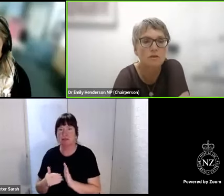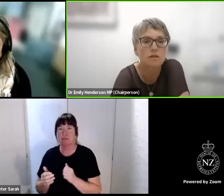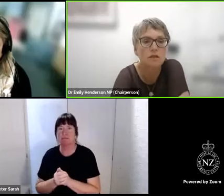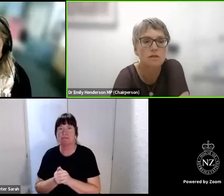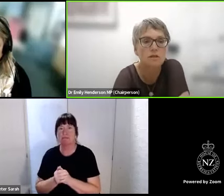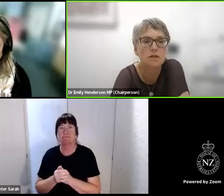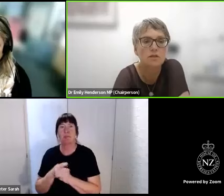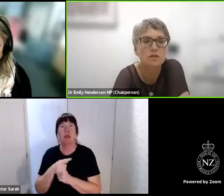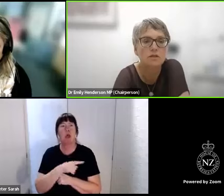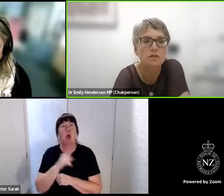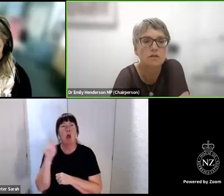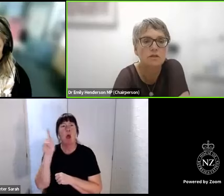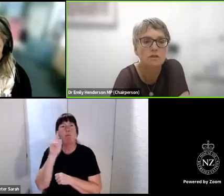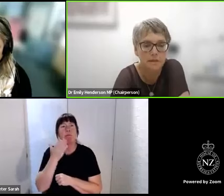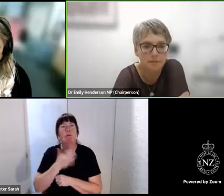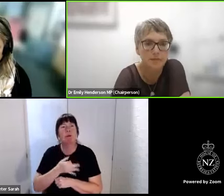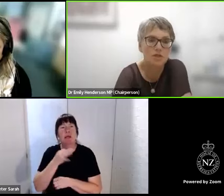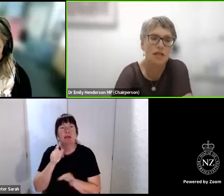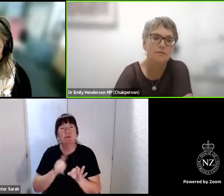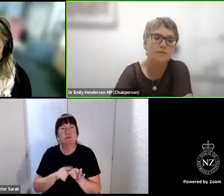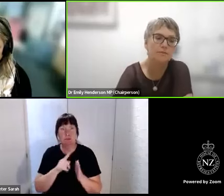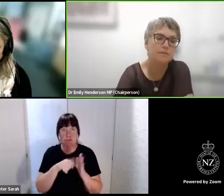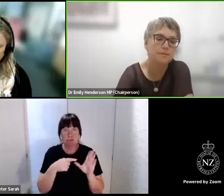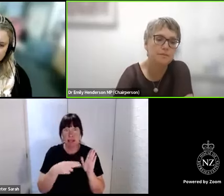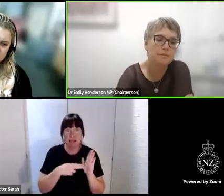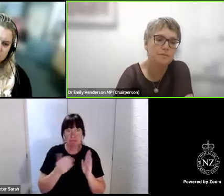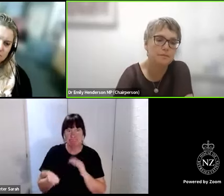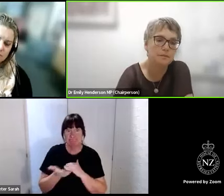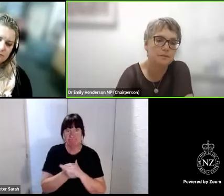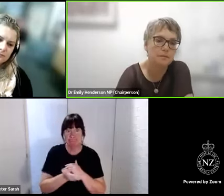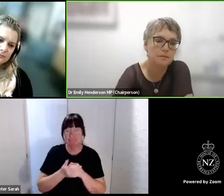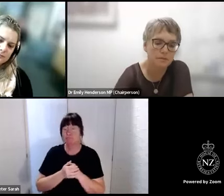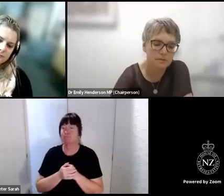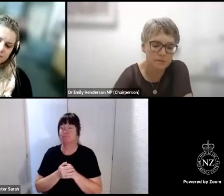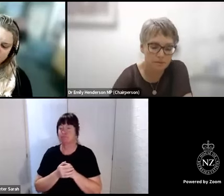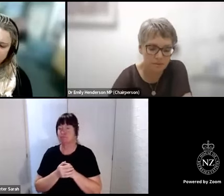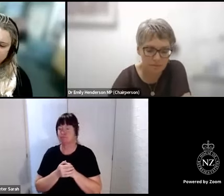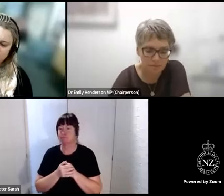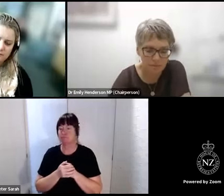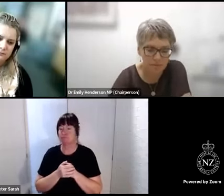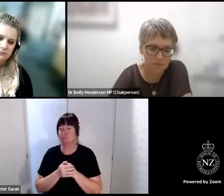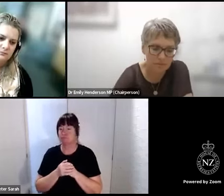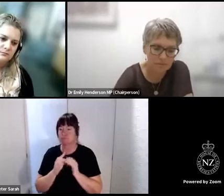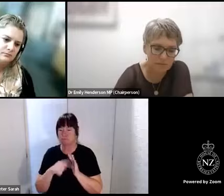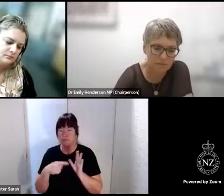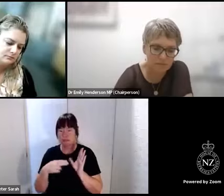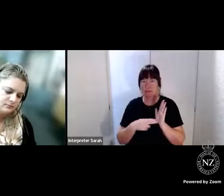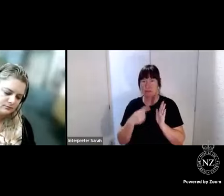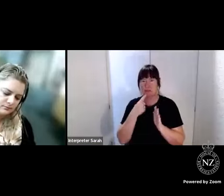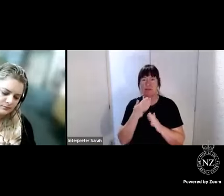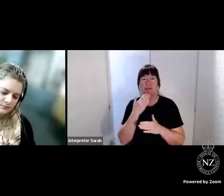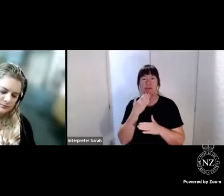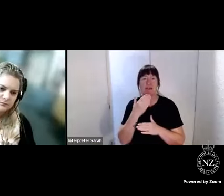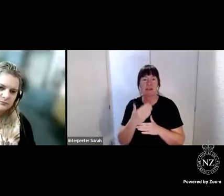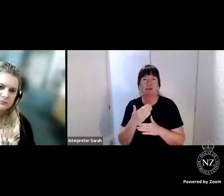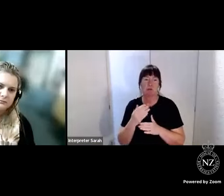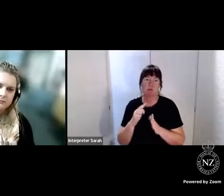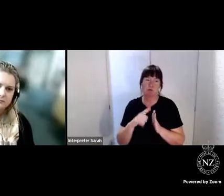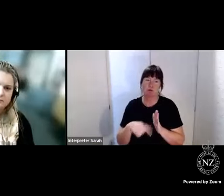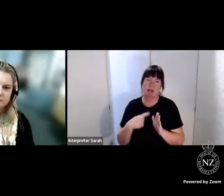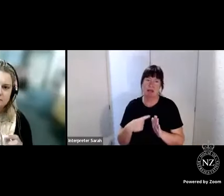Jan wanting to ask a question. Jan. Thanks, Juliana.